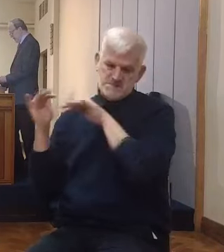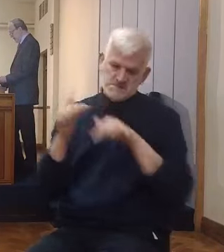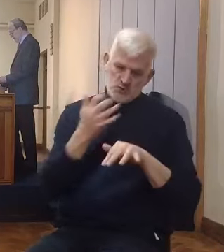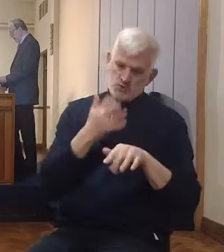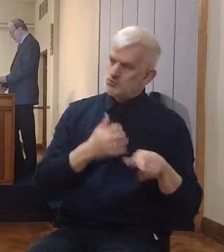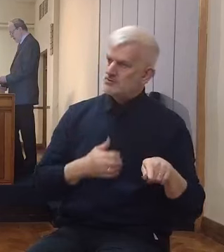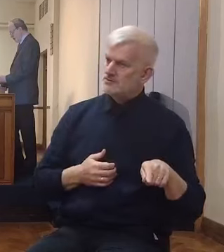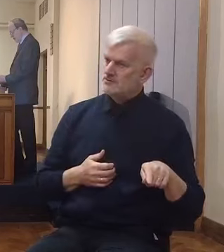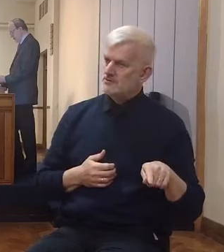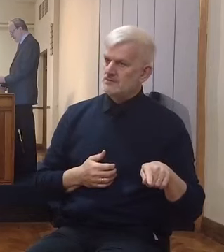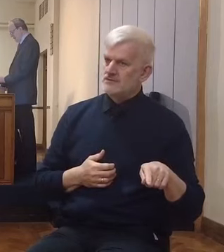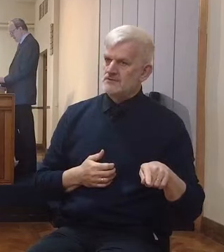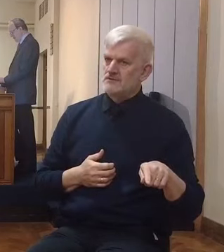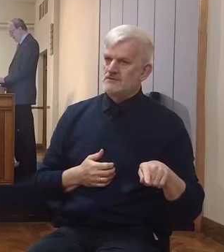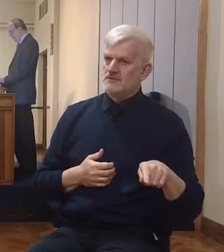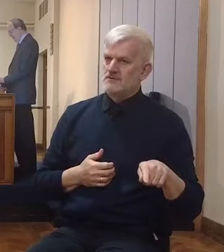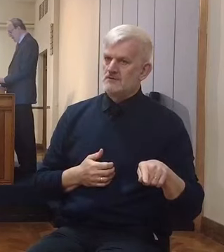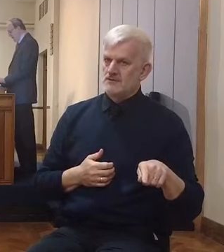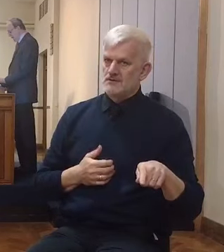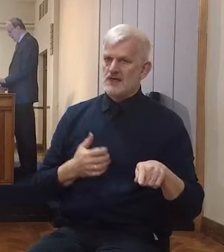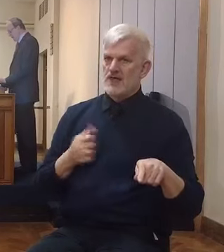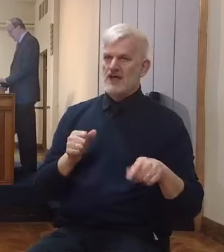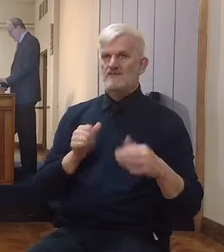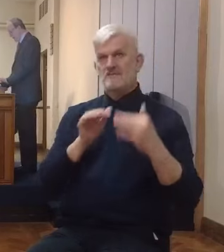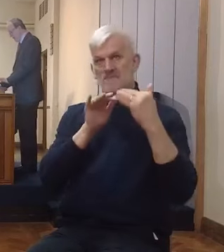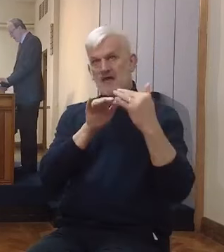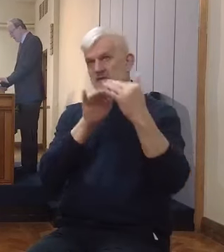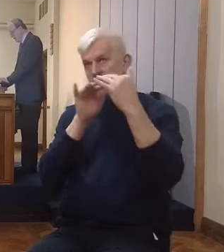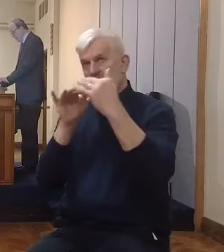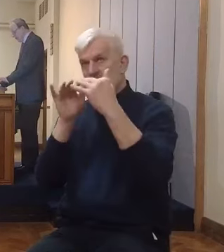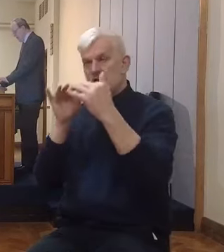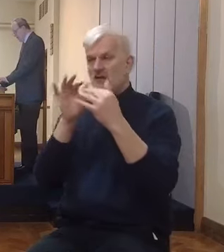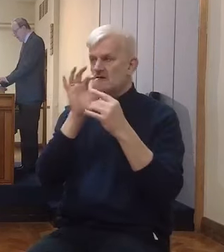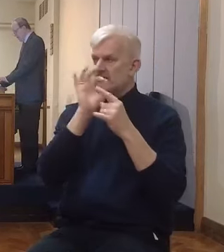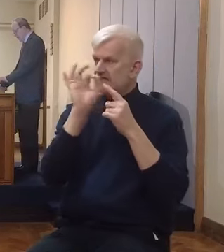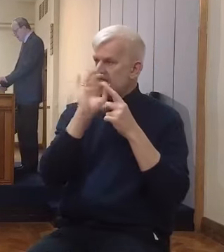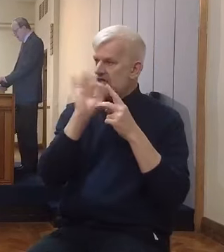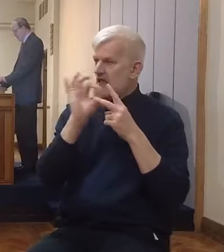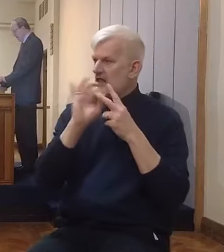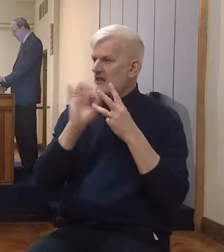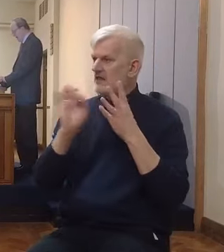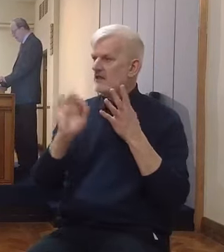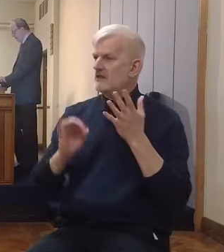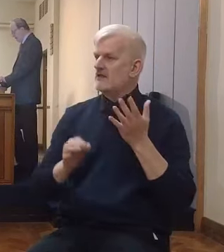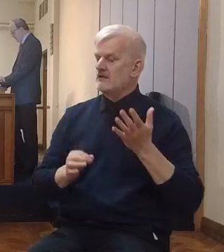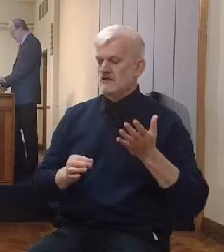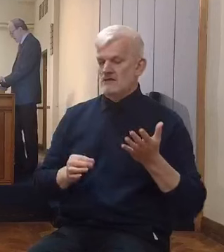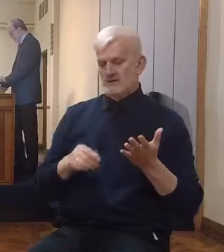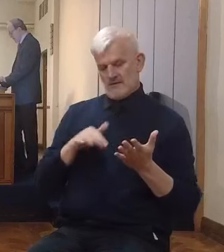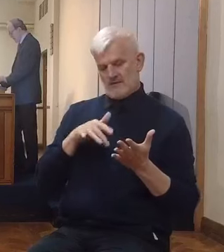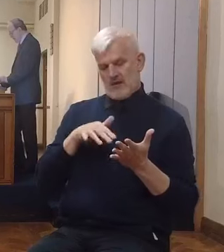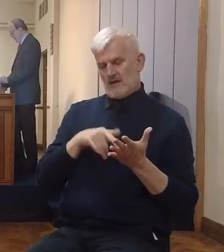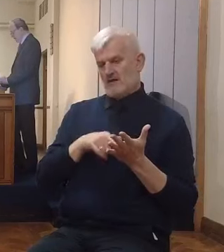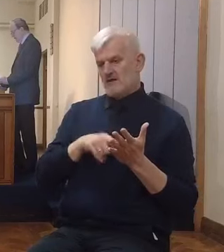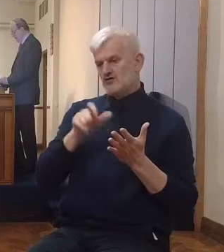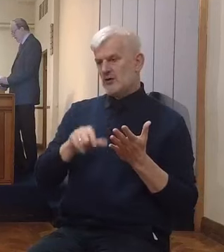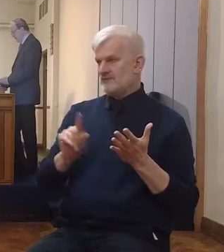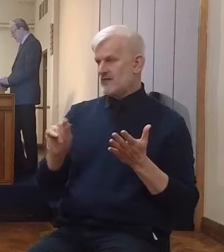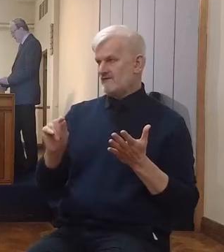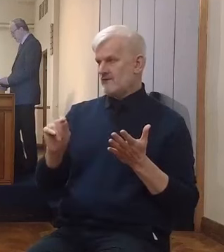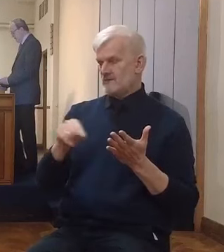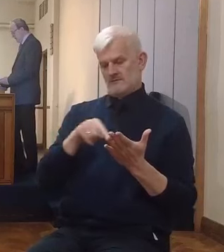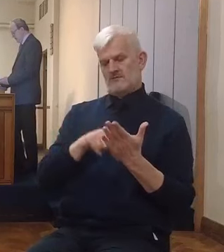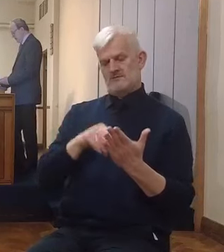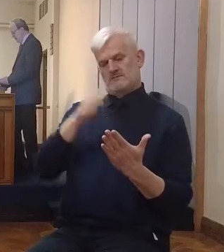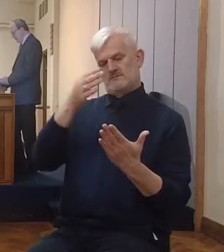the details of all the battles that are really covered in chapter 11 are listed